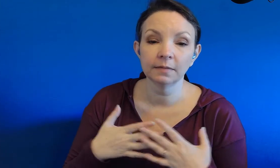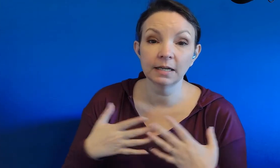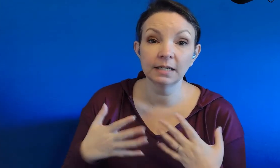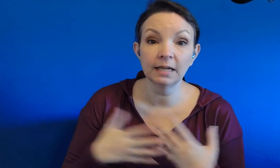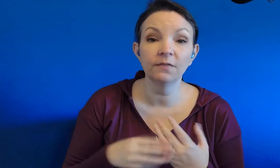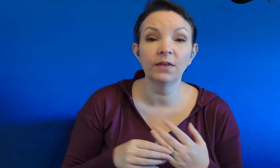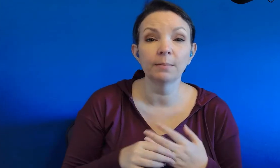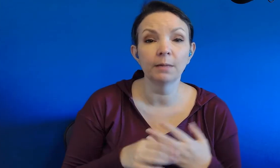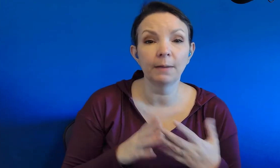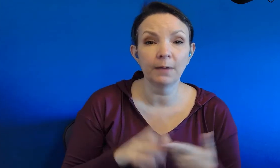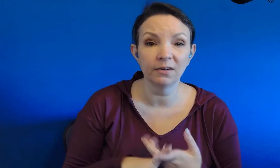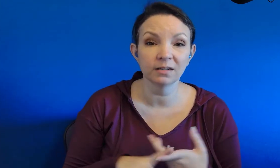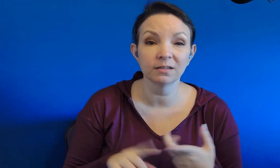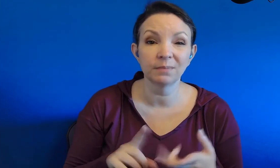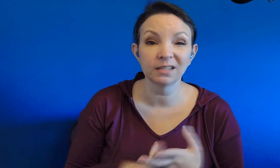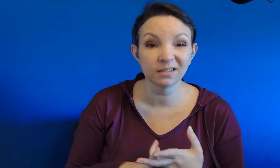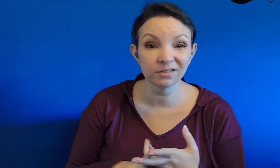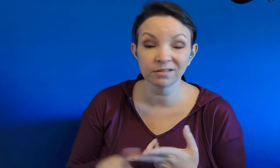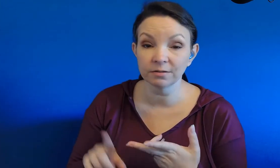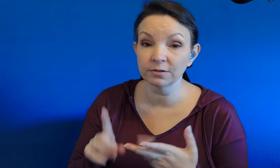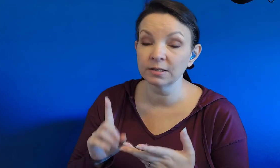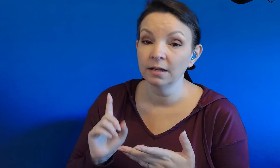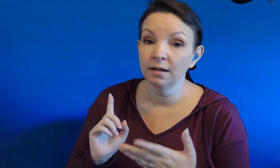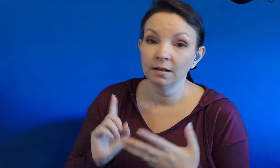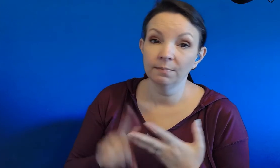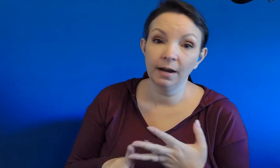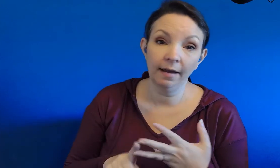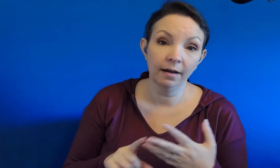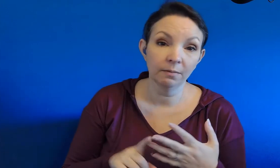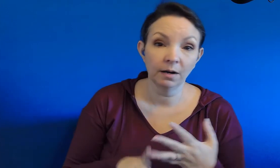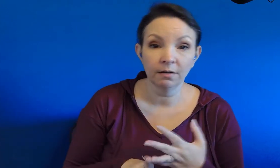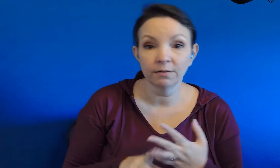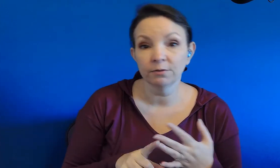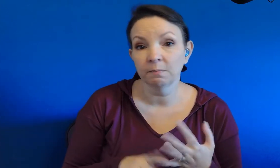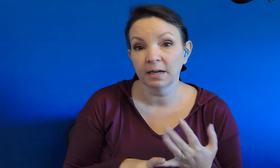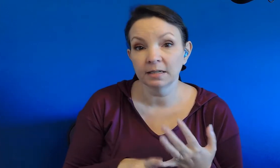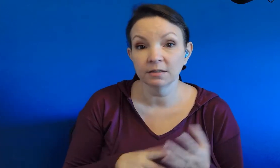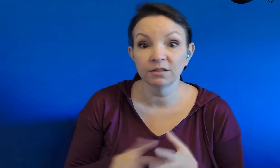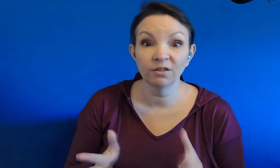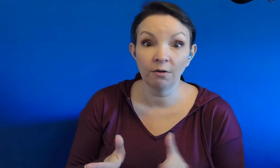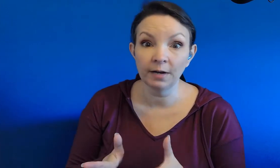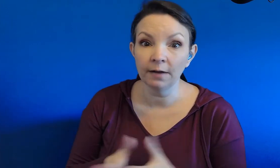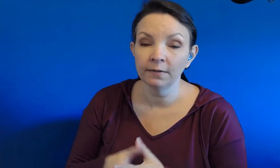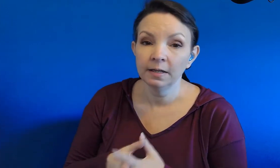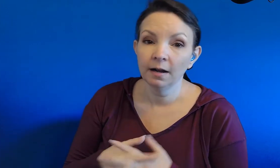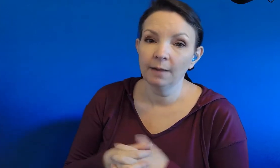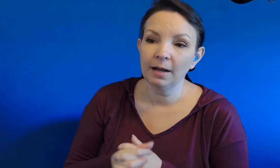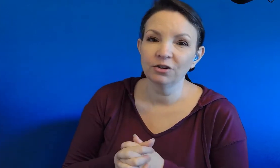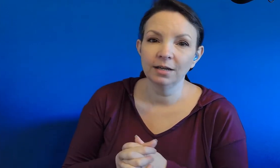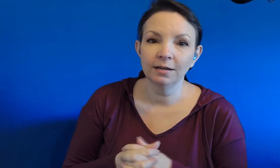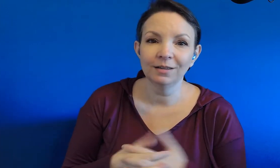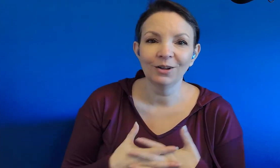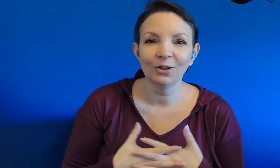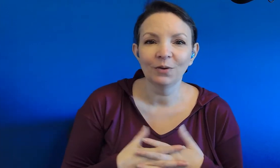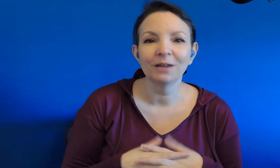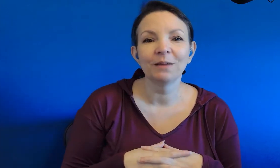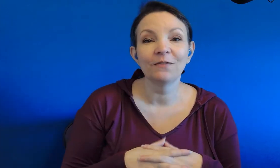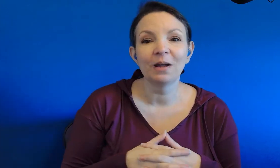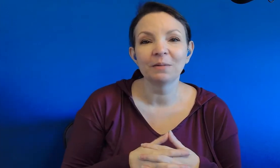extended family, my parents, my sisters, my aunt, my uncle, my cousins, they're all deaf. I'm actually the only one in my family that can